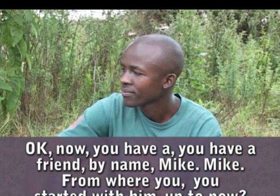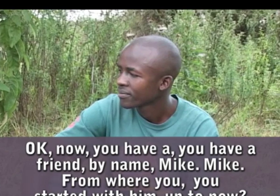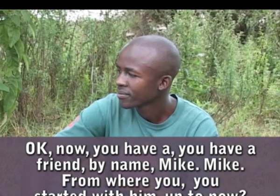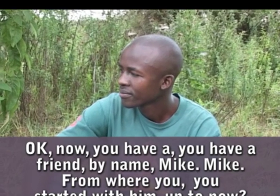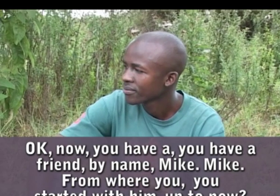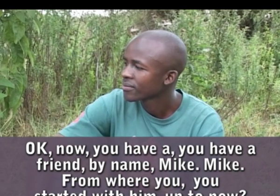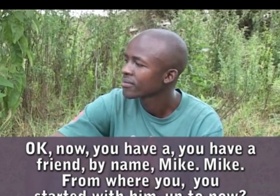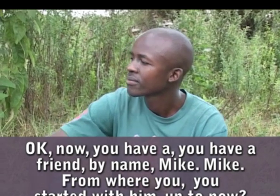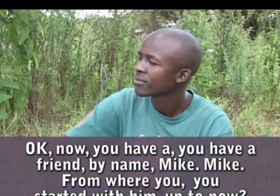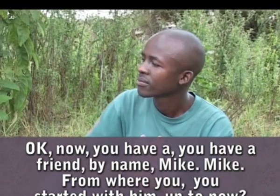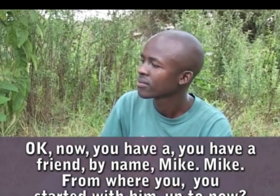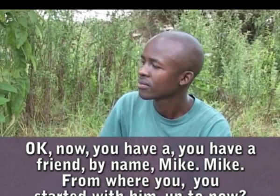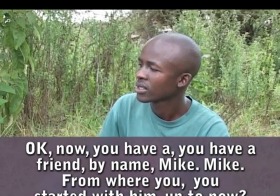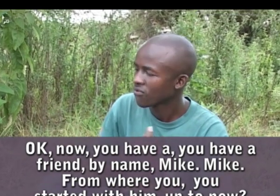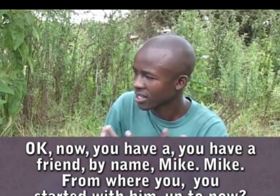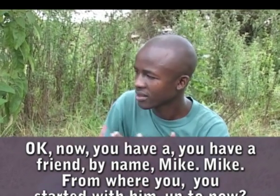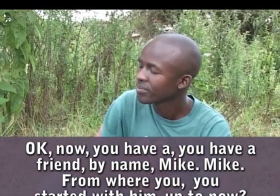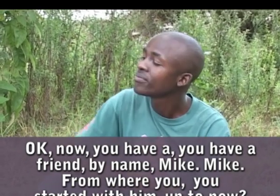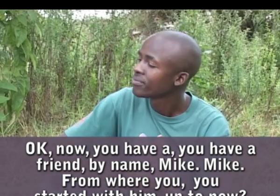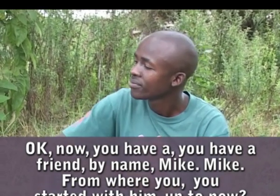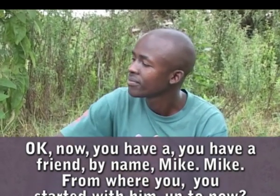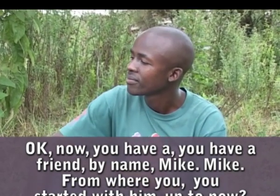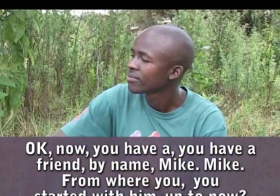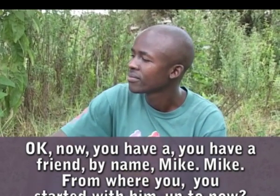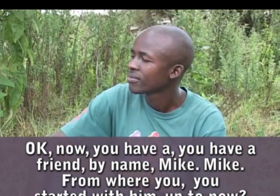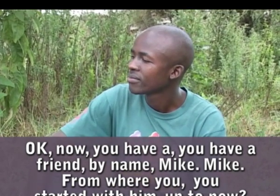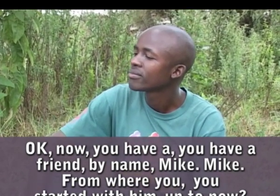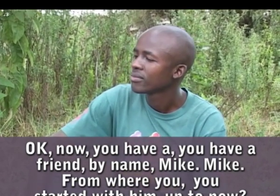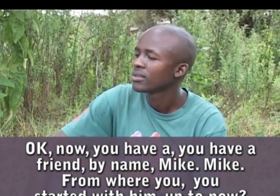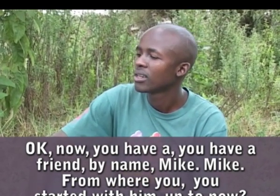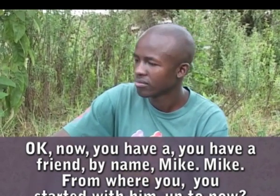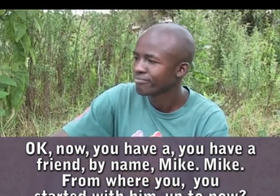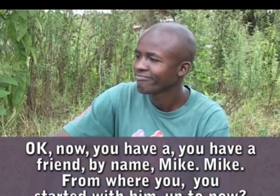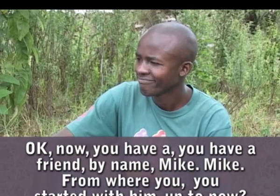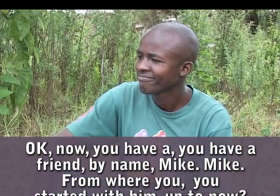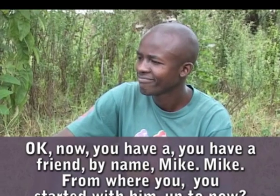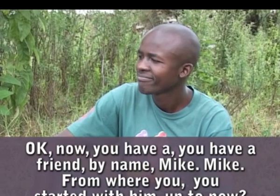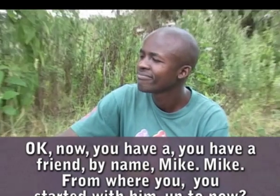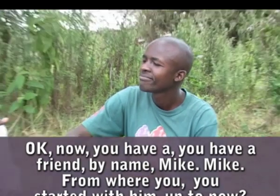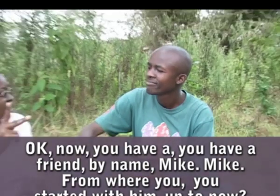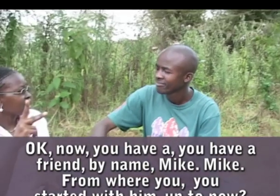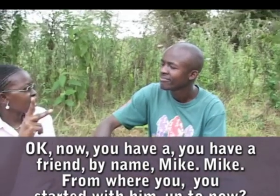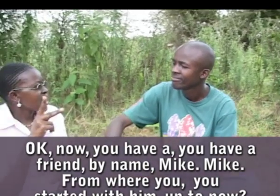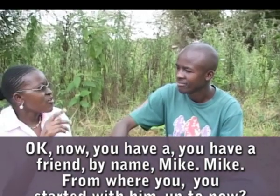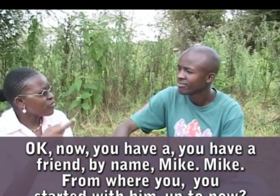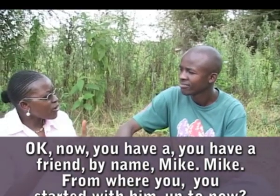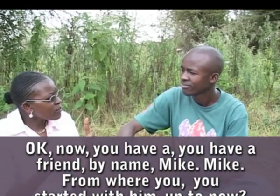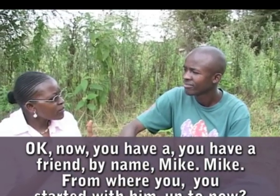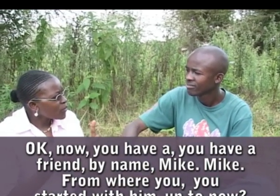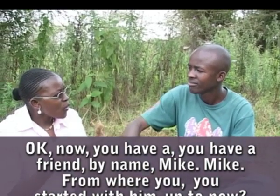now, you have a friend by name Mike. Mike, from